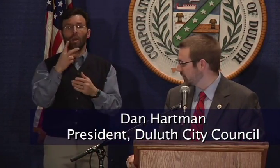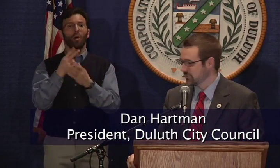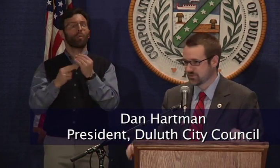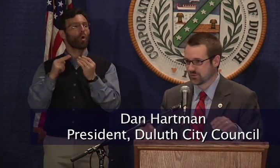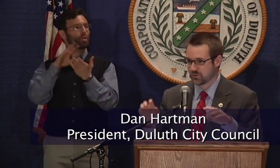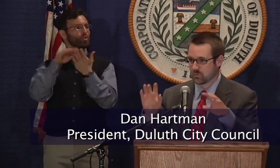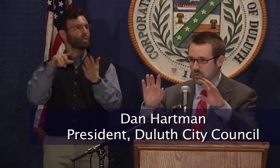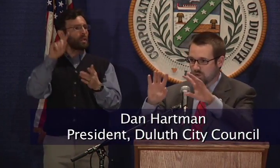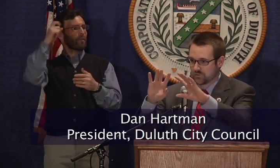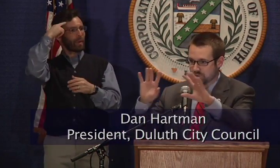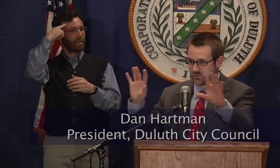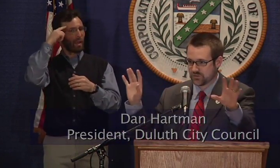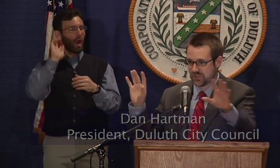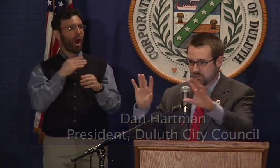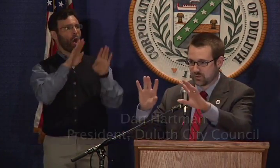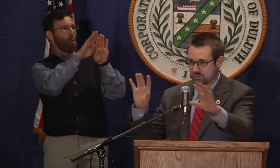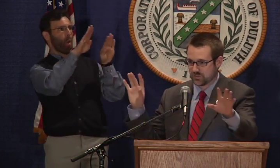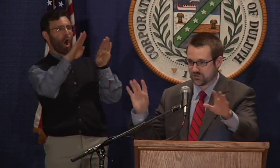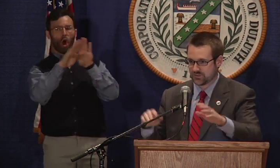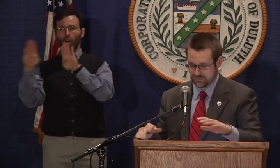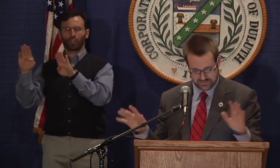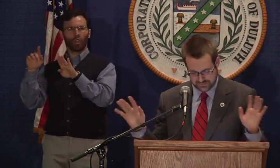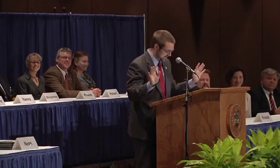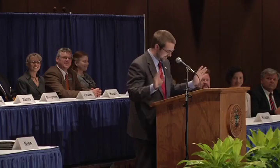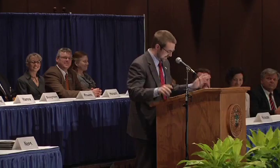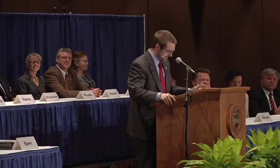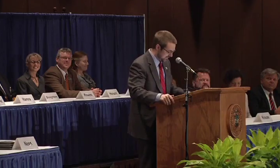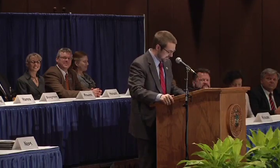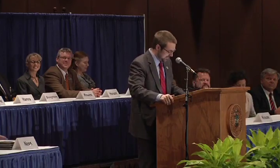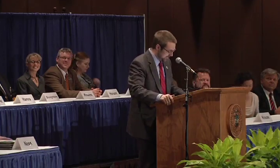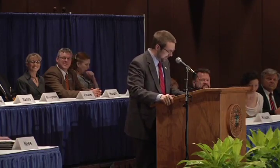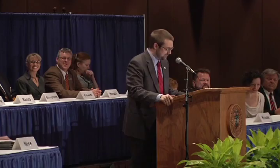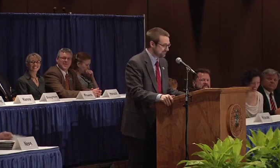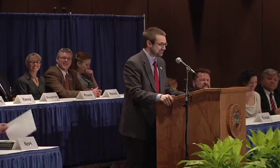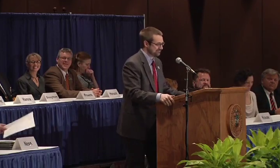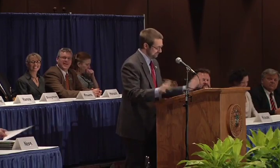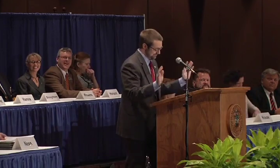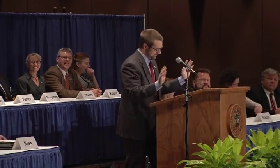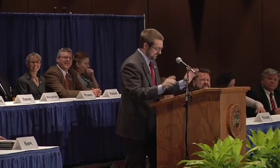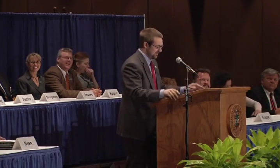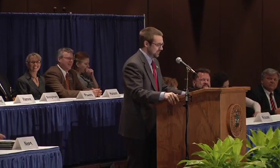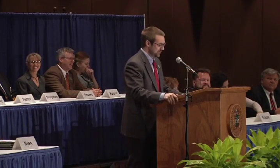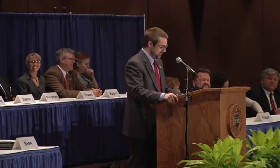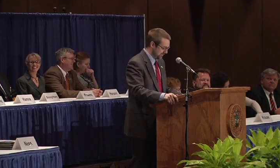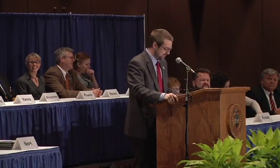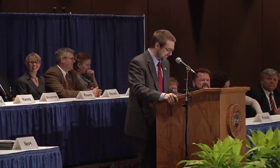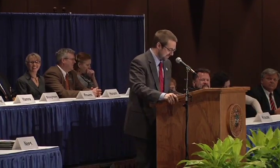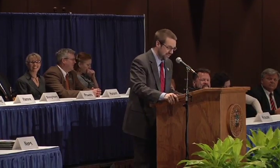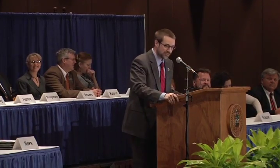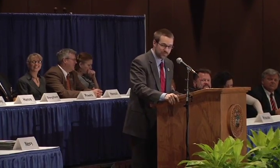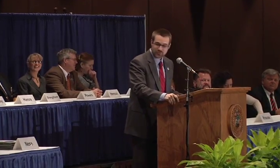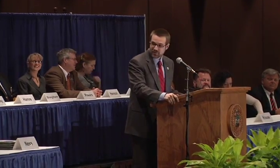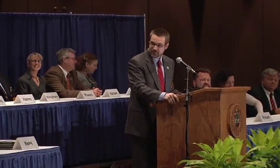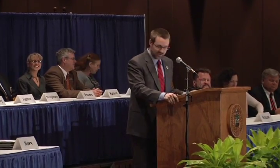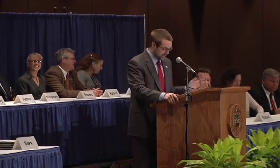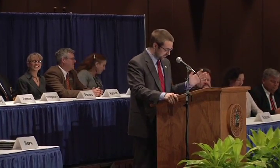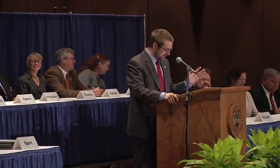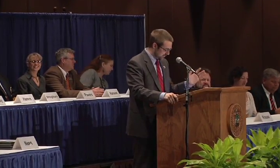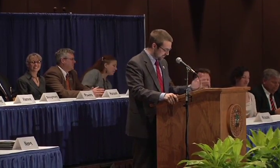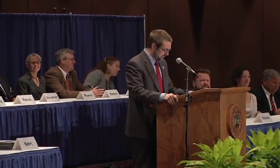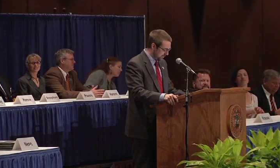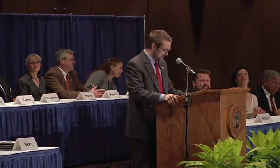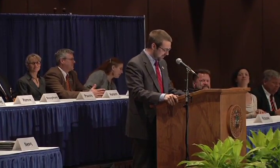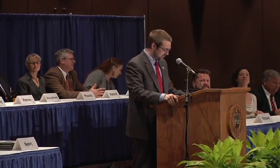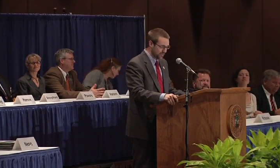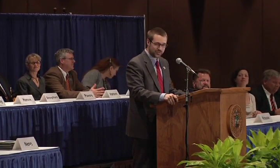government there, and literally our walls look the same in our place. It's kind of sad. But here's what it is. So first off, thanks,